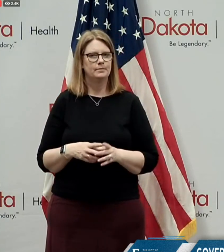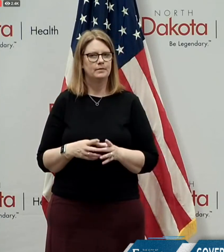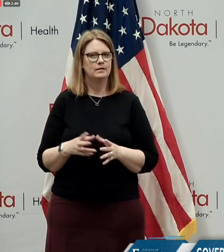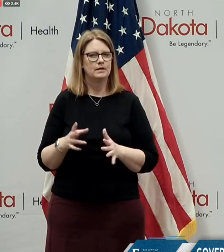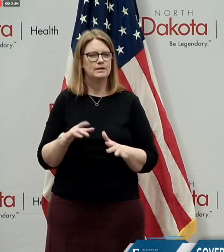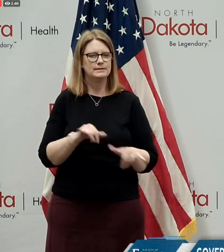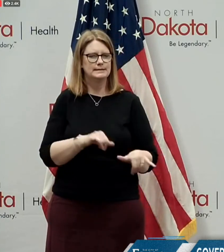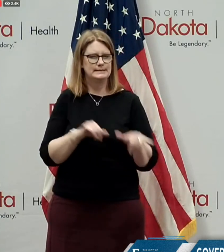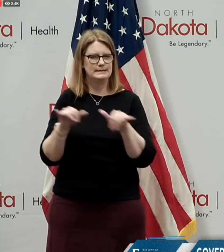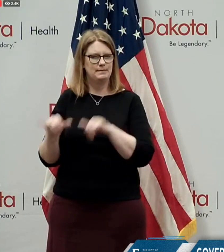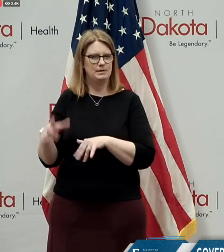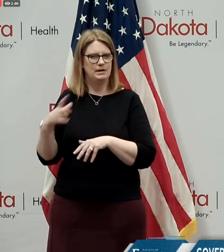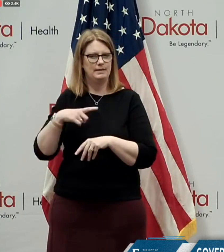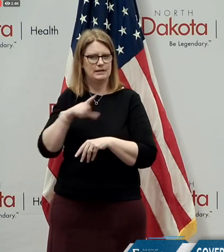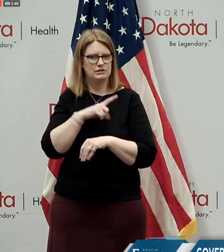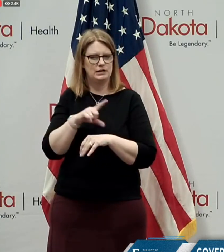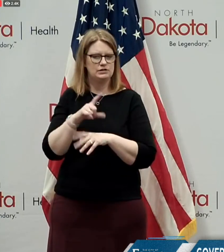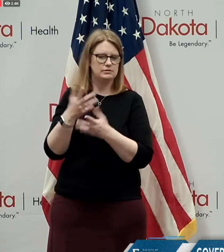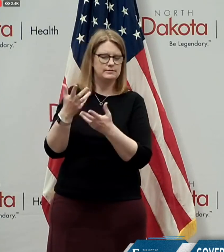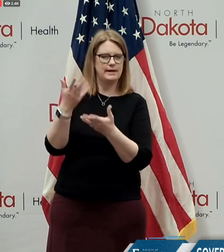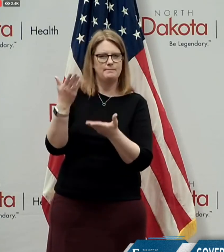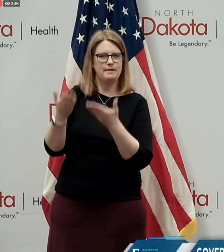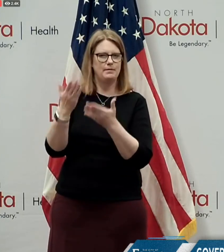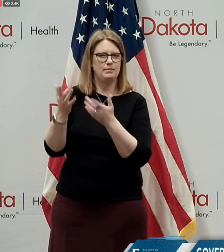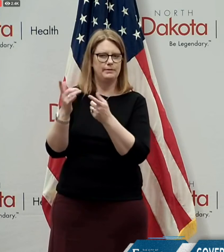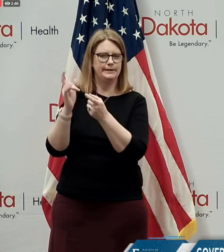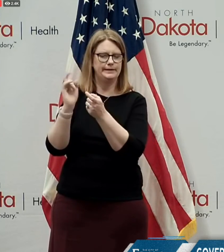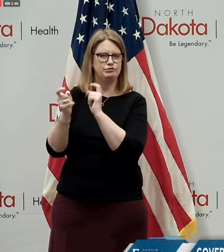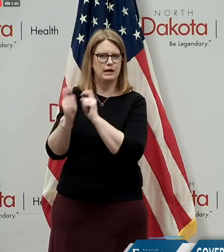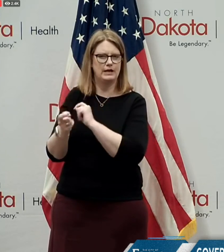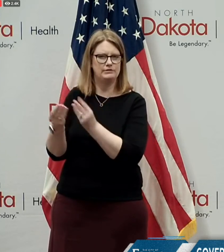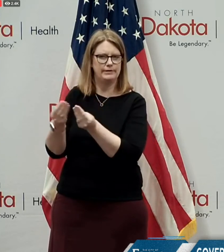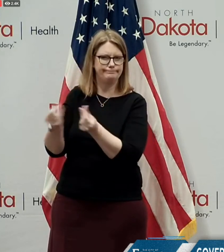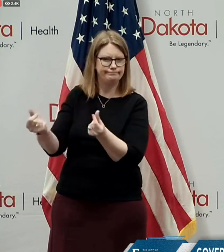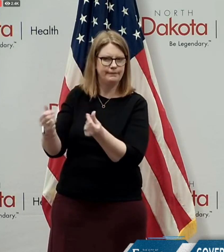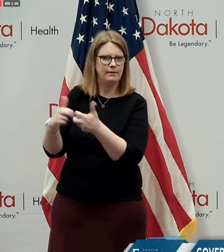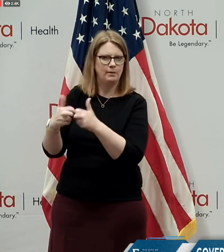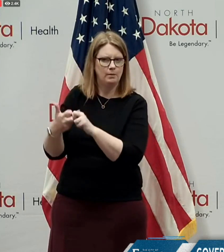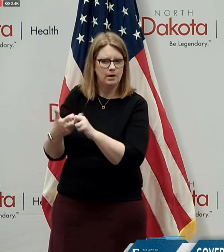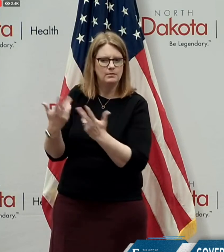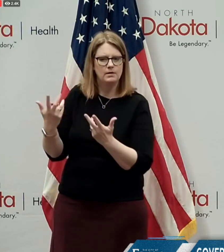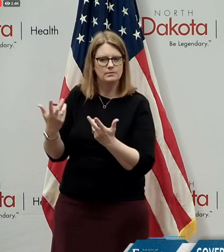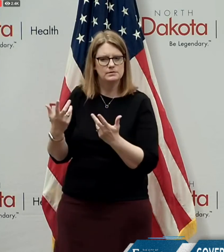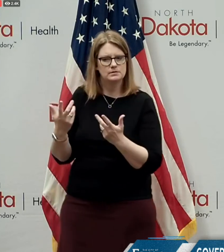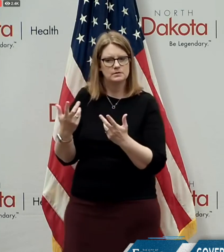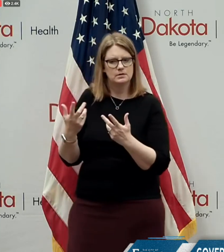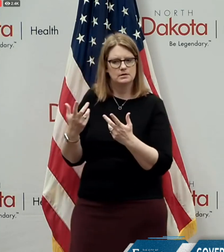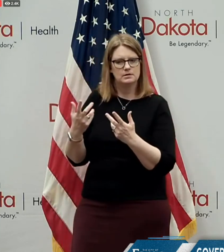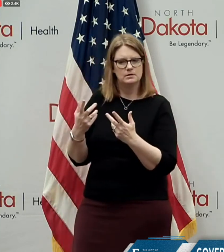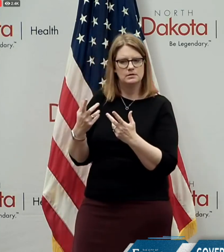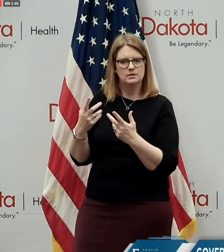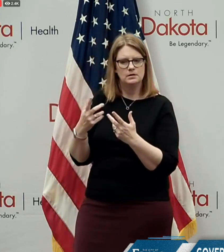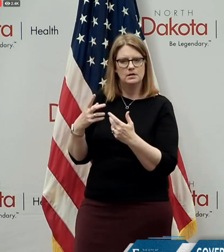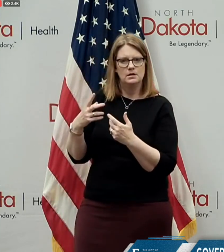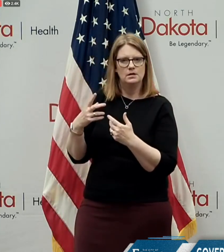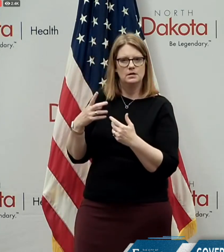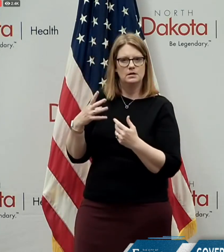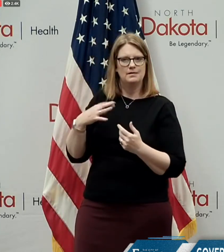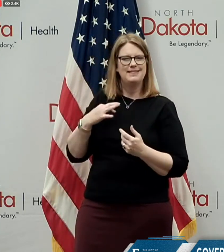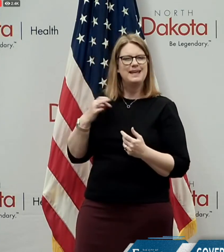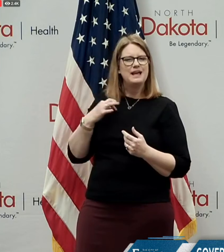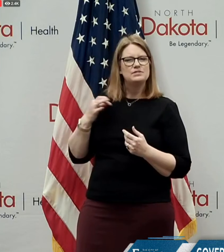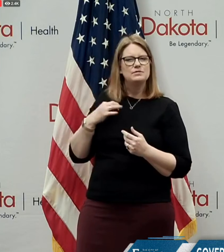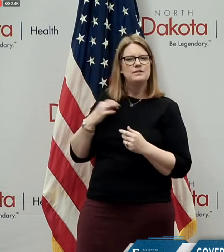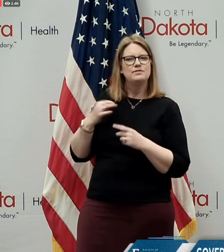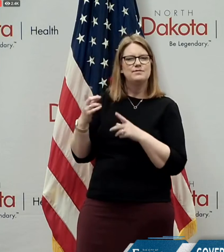may be reconciled in the coming days or week. These changes, if passed, would have a material effect on the eligibility of different